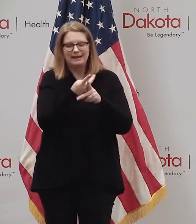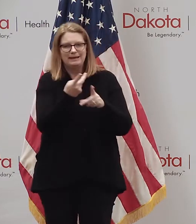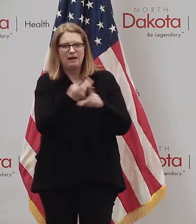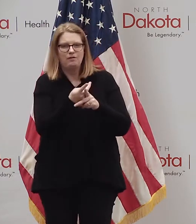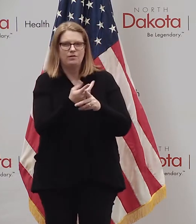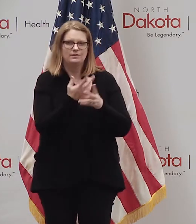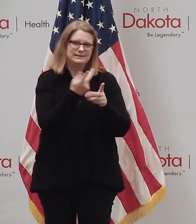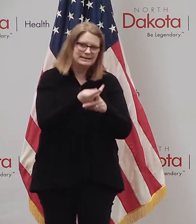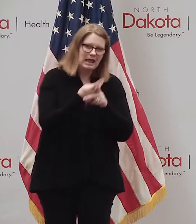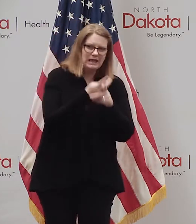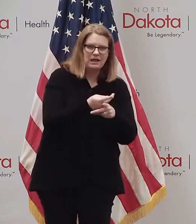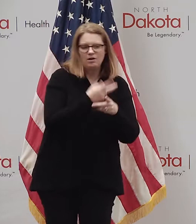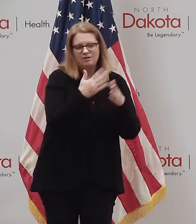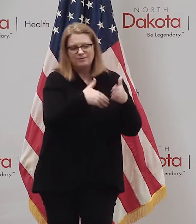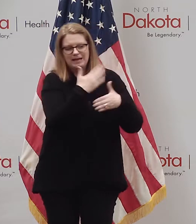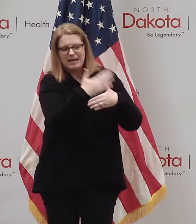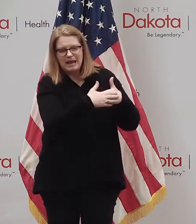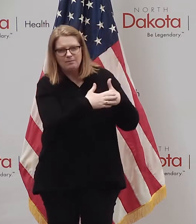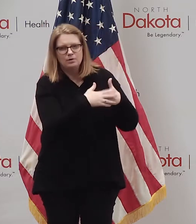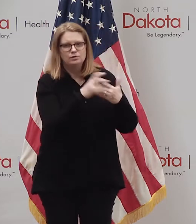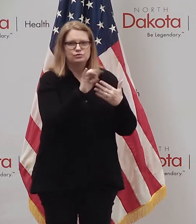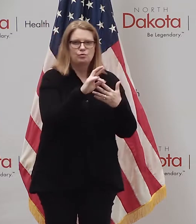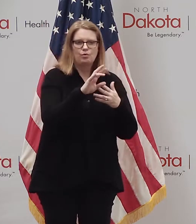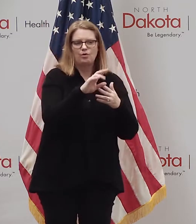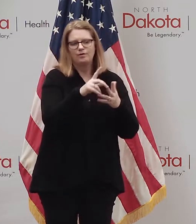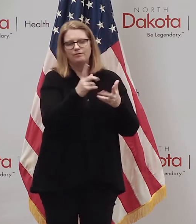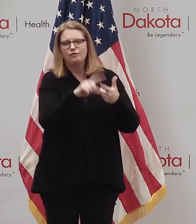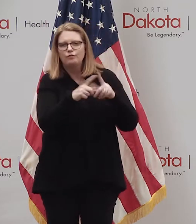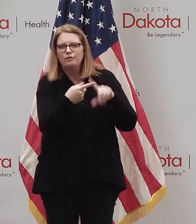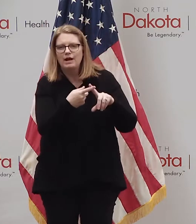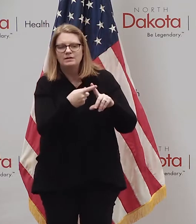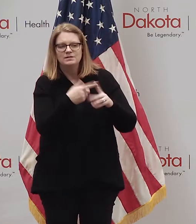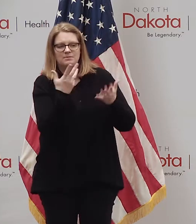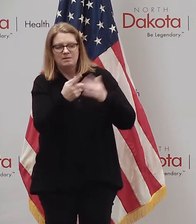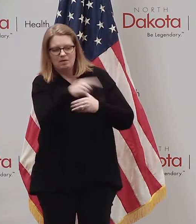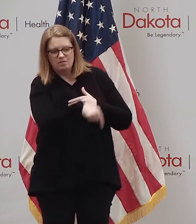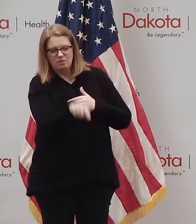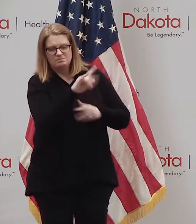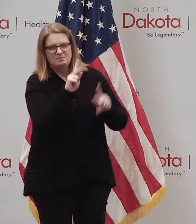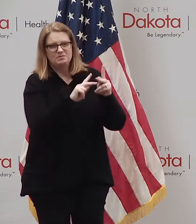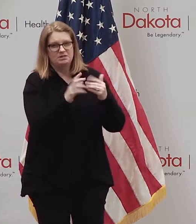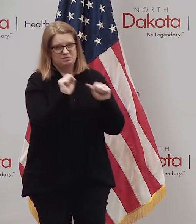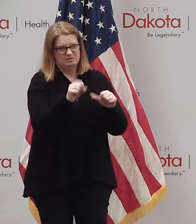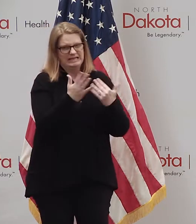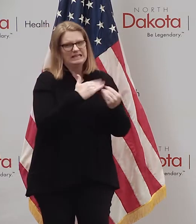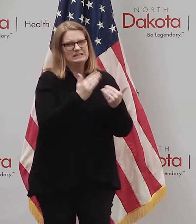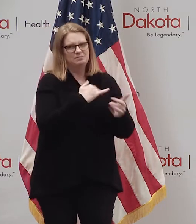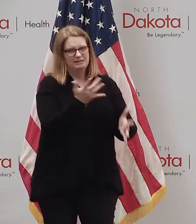and neighbors, particularly those that may be vulnerable to COVID-19.